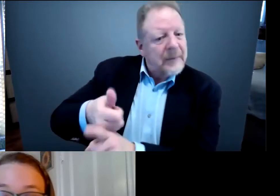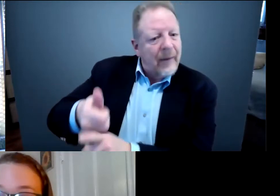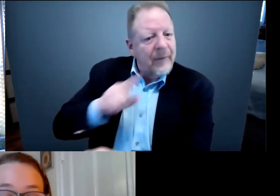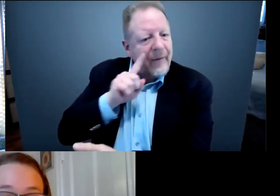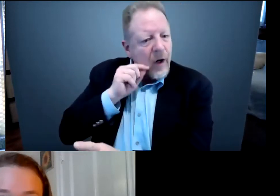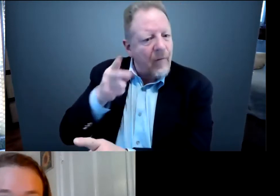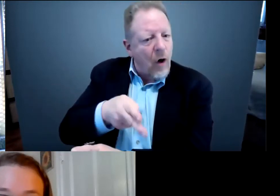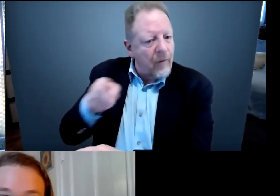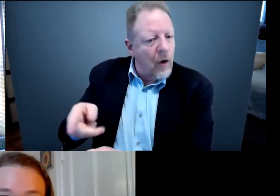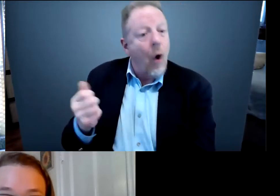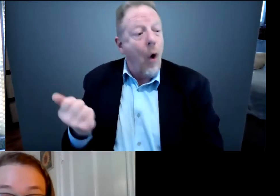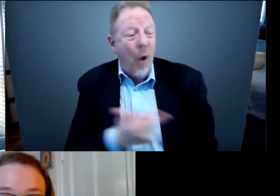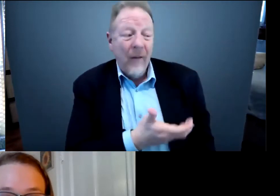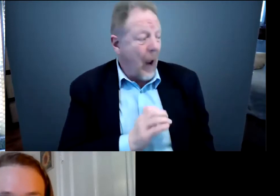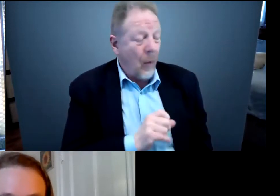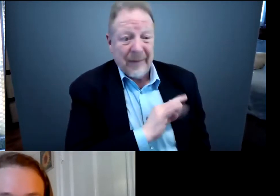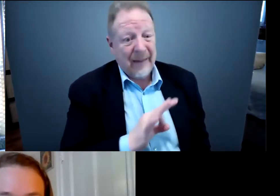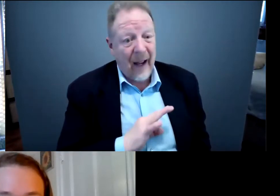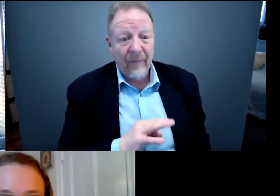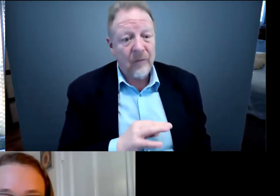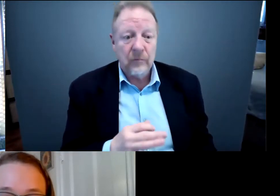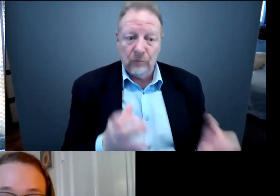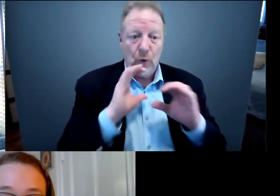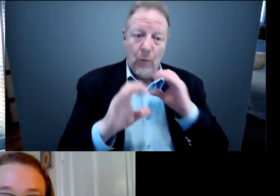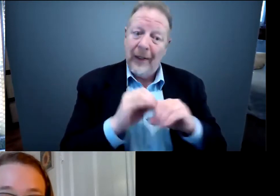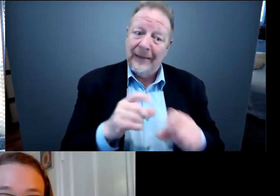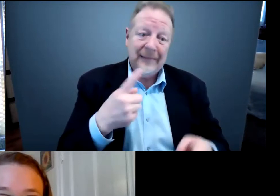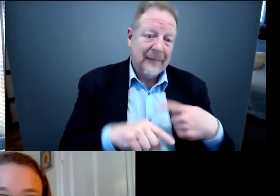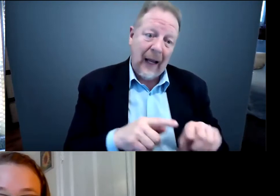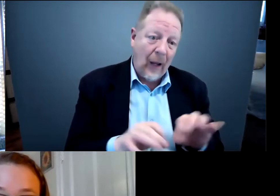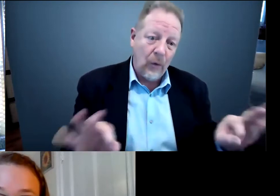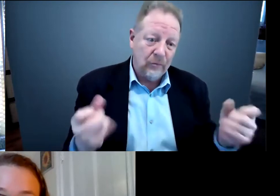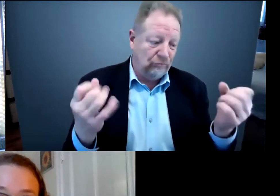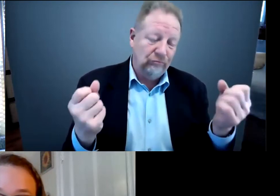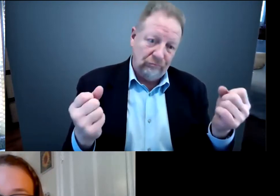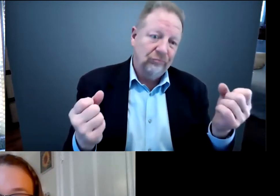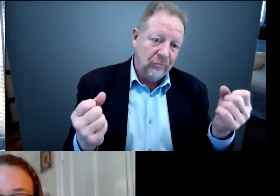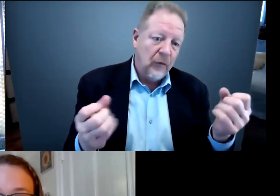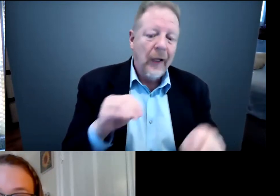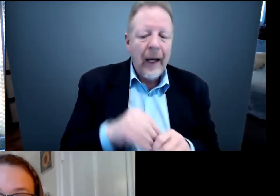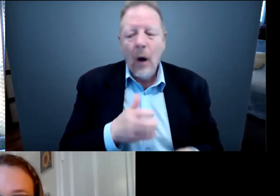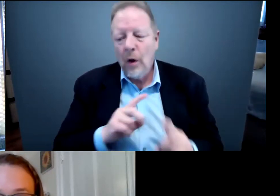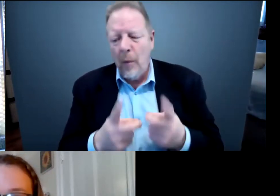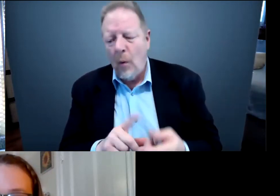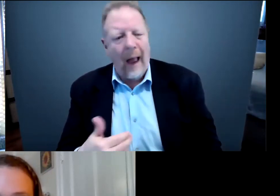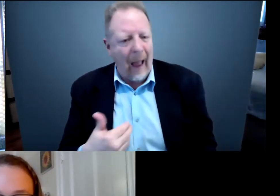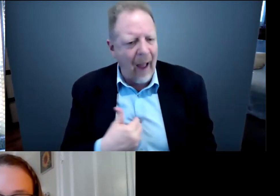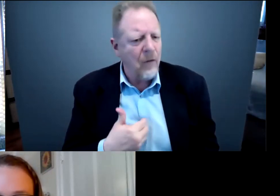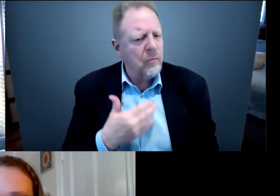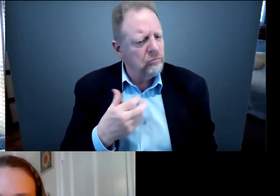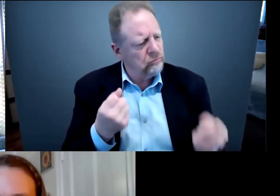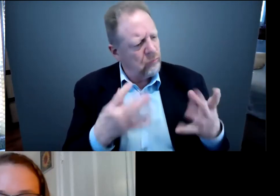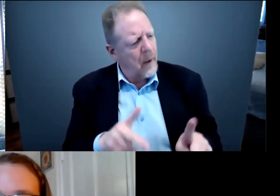So all of our staff communicate in sign language. So we have in our department, a good amount